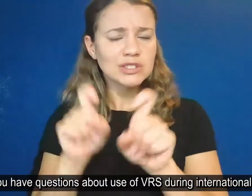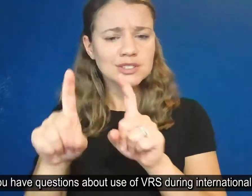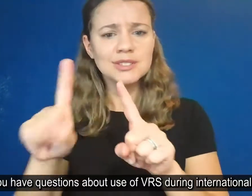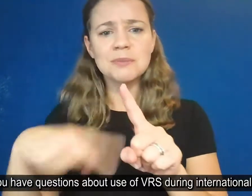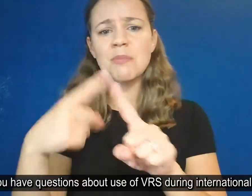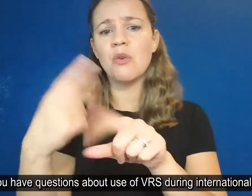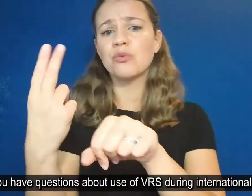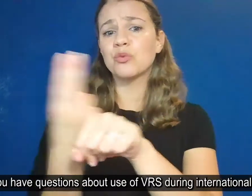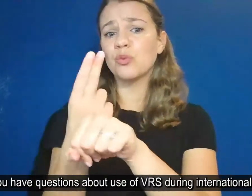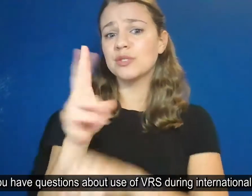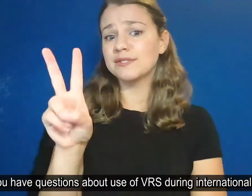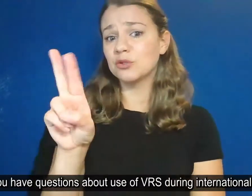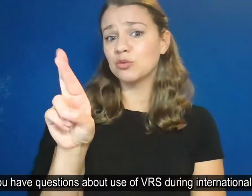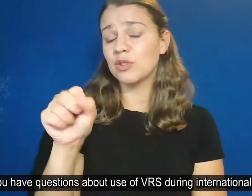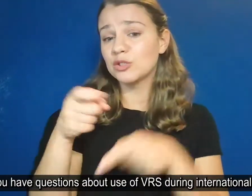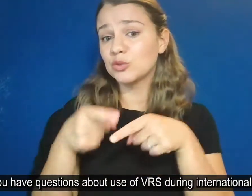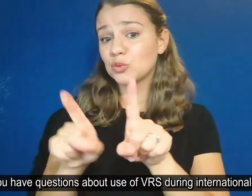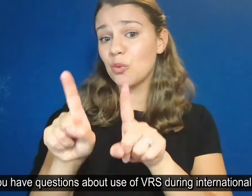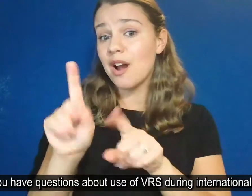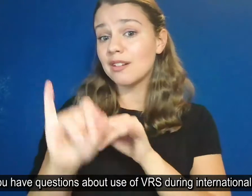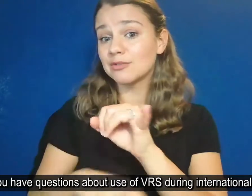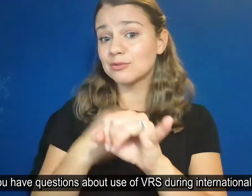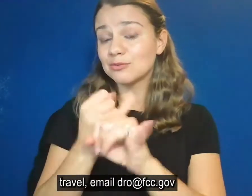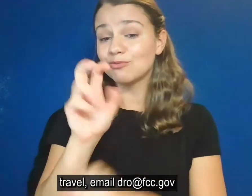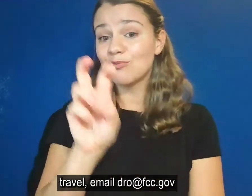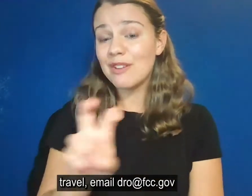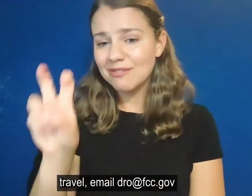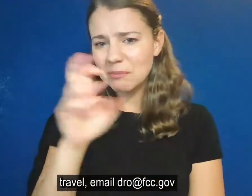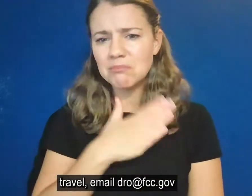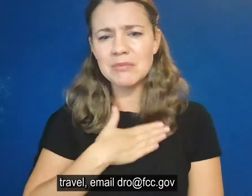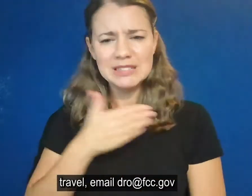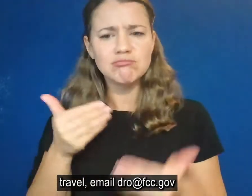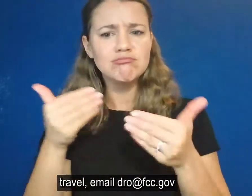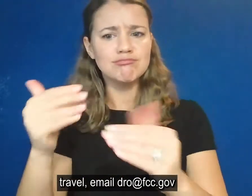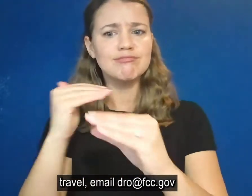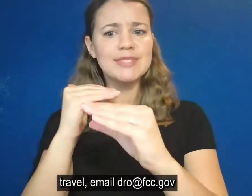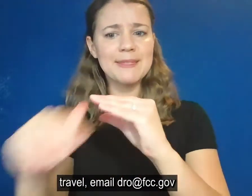have questions about use of VRS during international travel, email